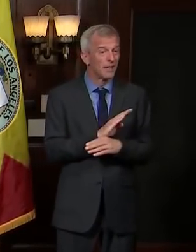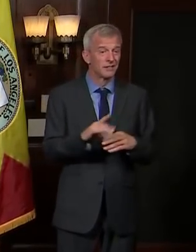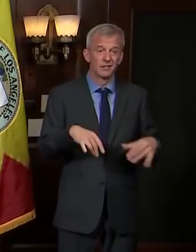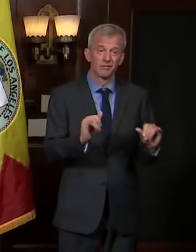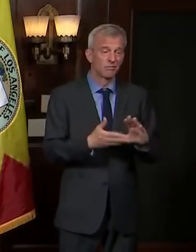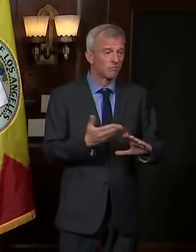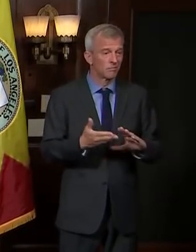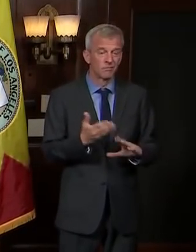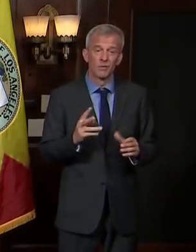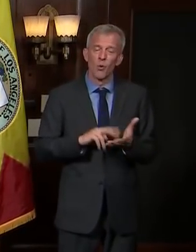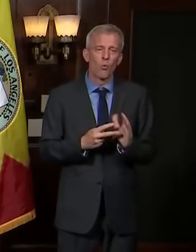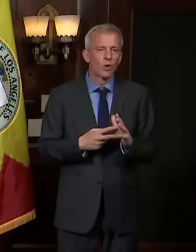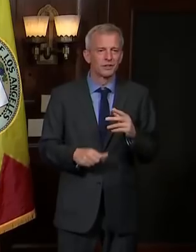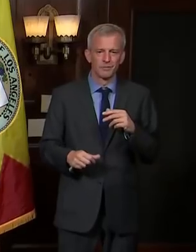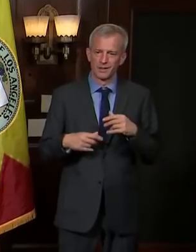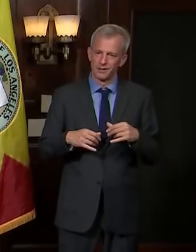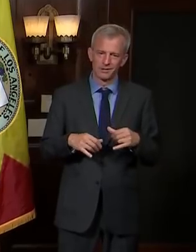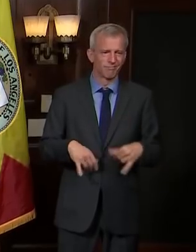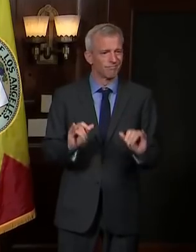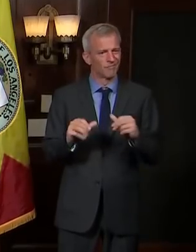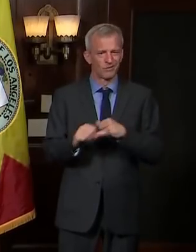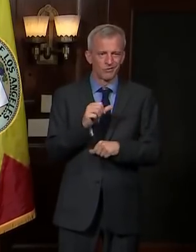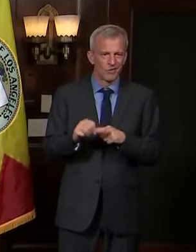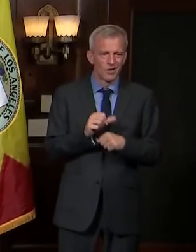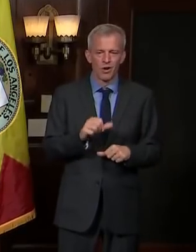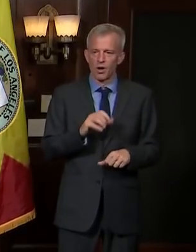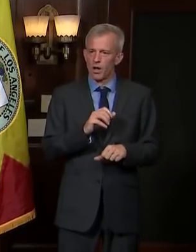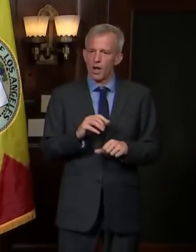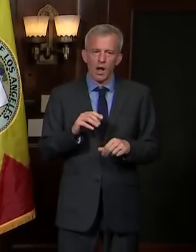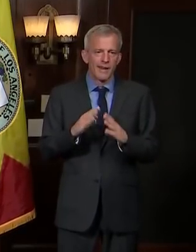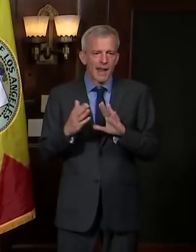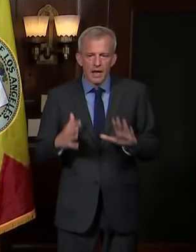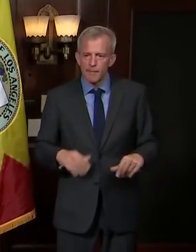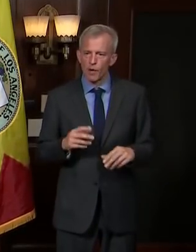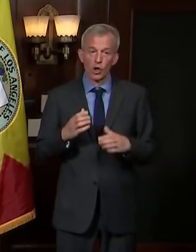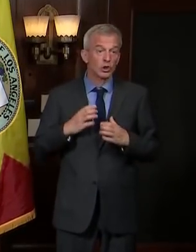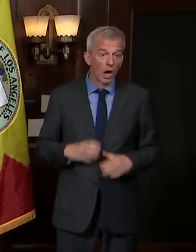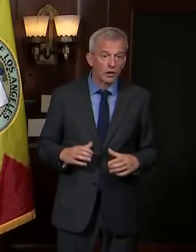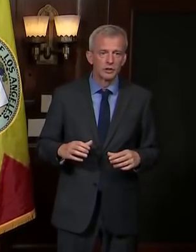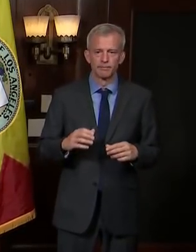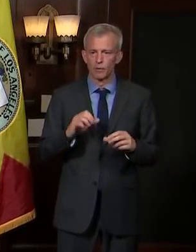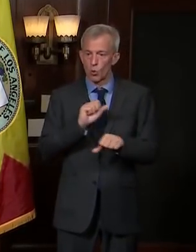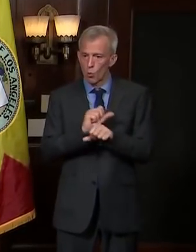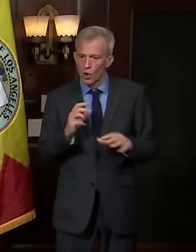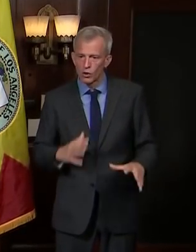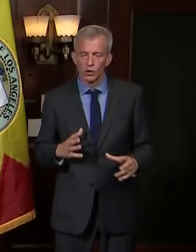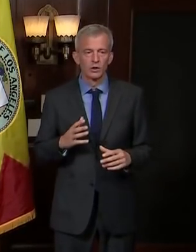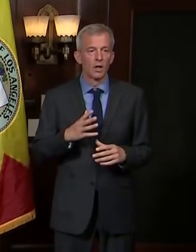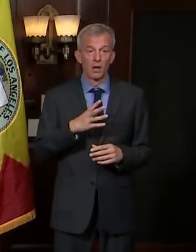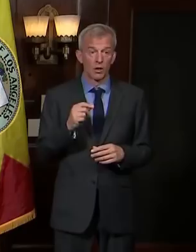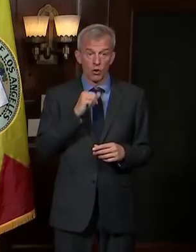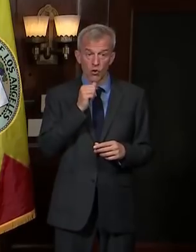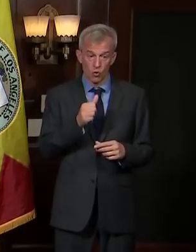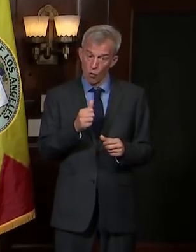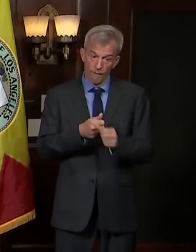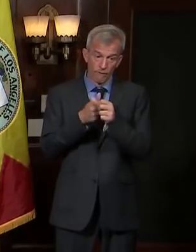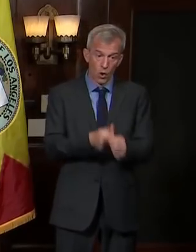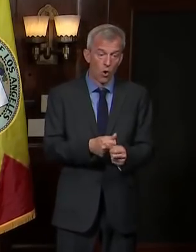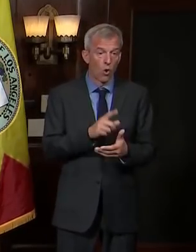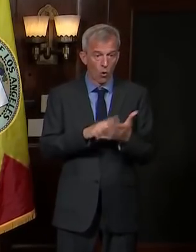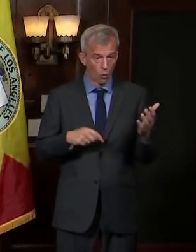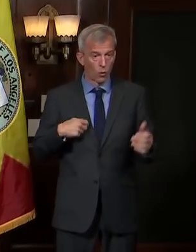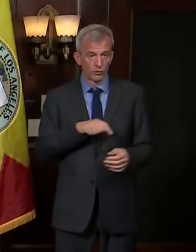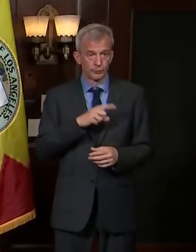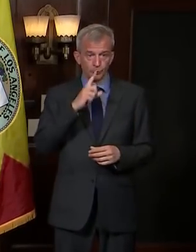us, the employees, customers, neighbors, and a failure to comply with these measures and to